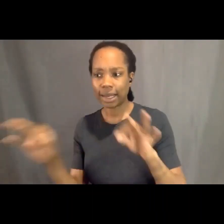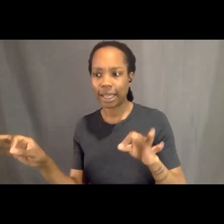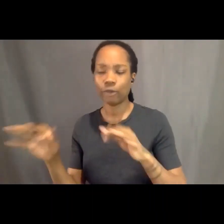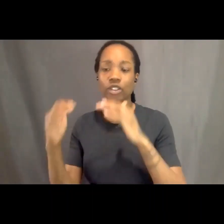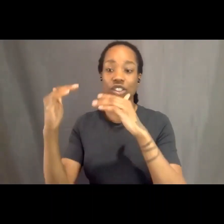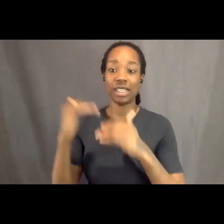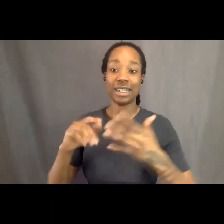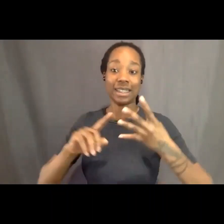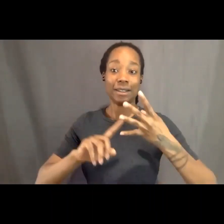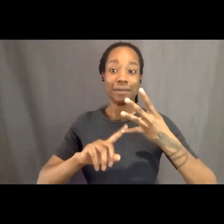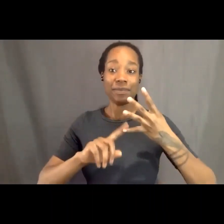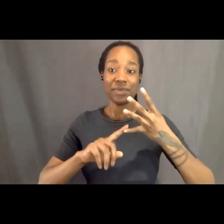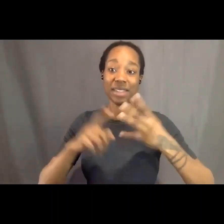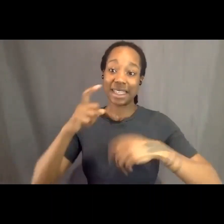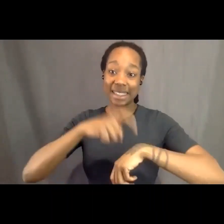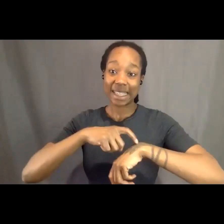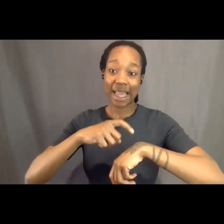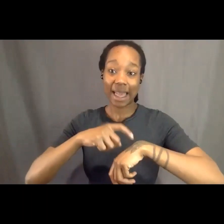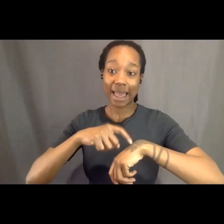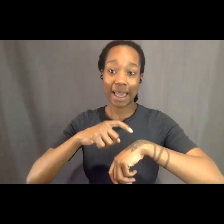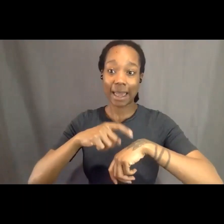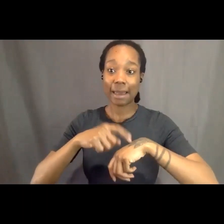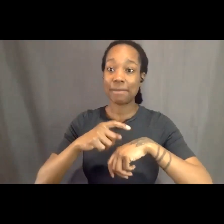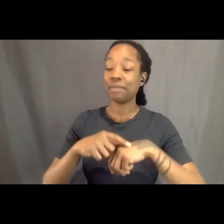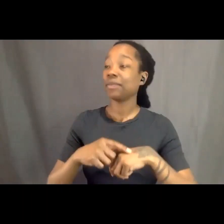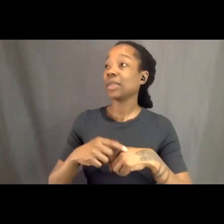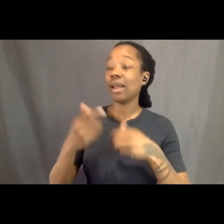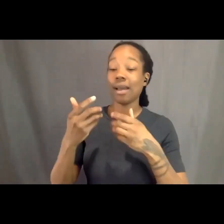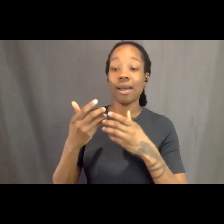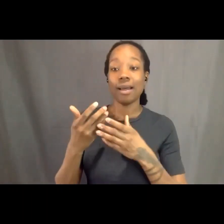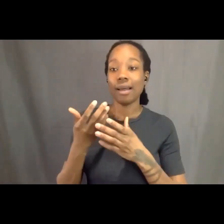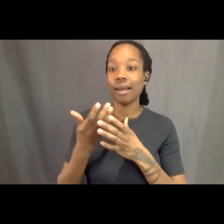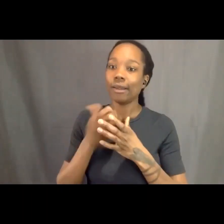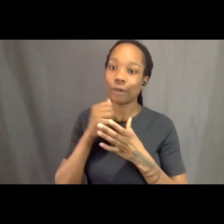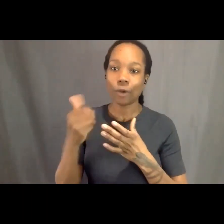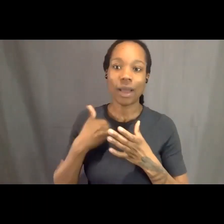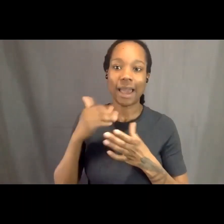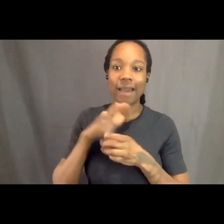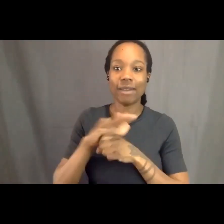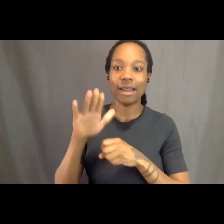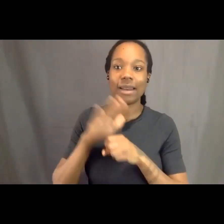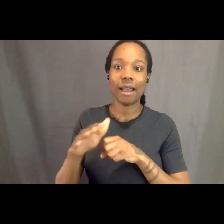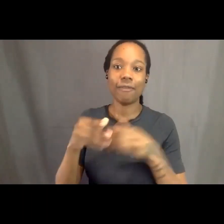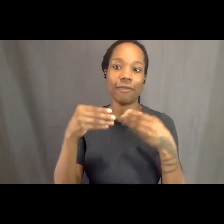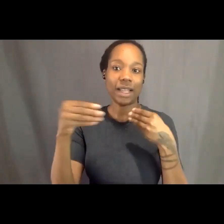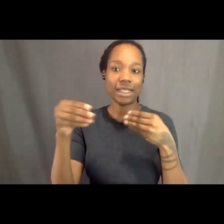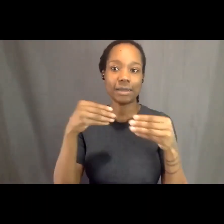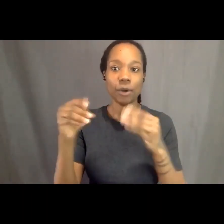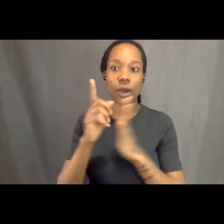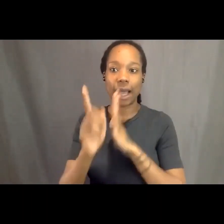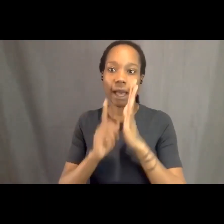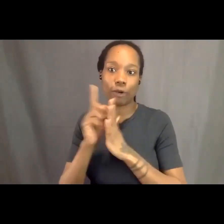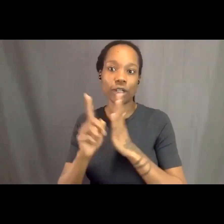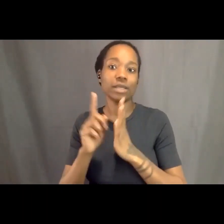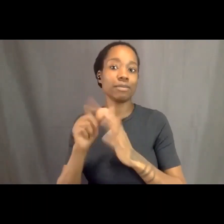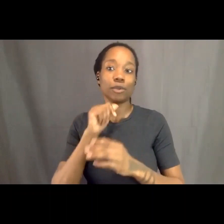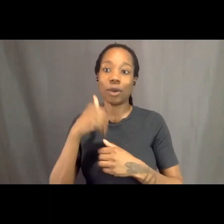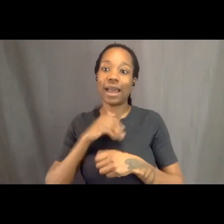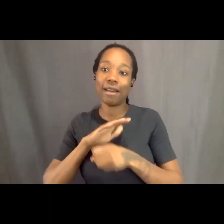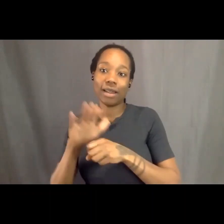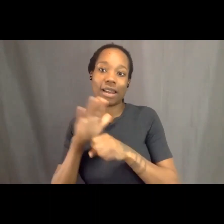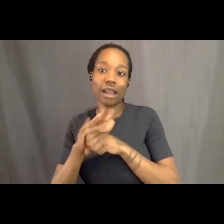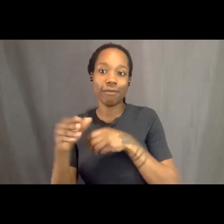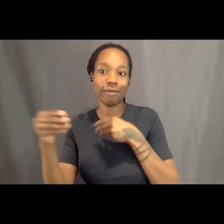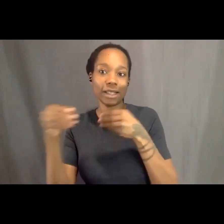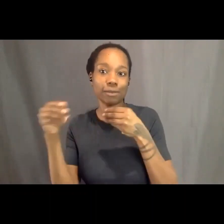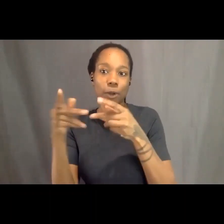the location, the lack of flexible hours, locations that are located in our communities. So these are